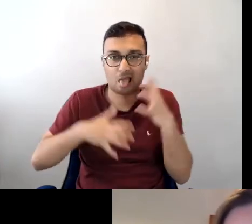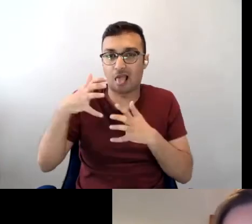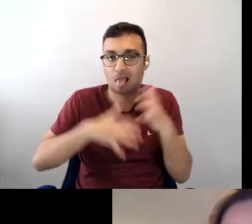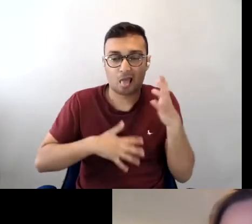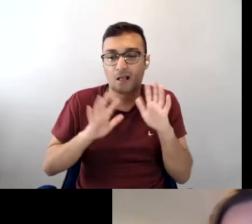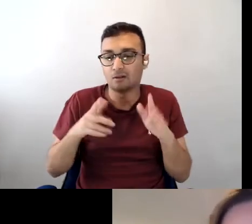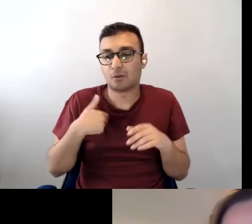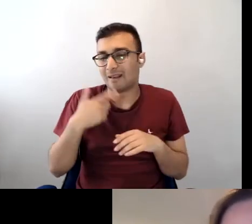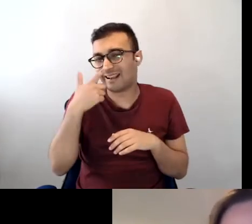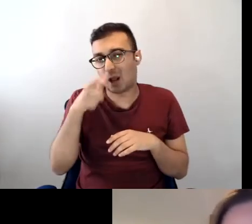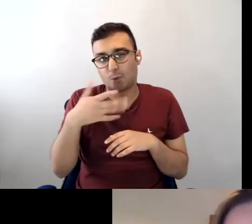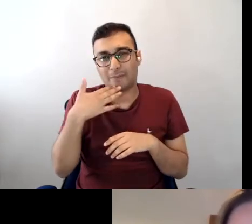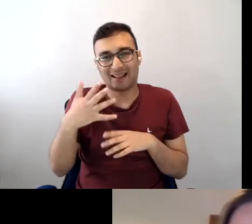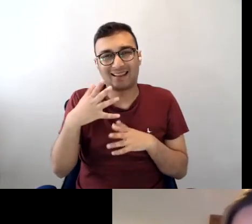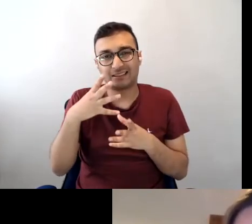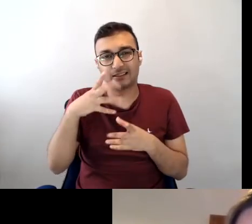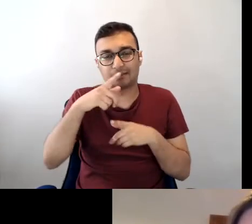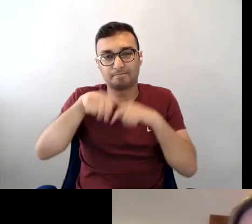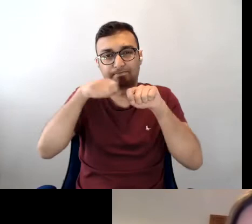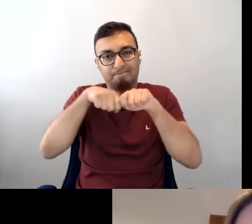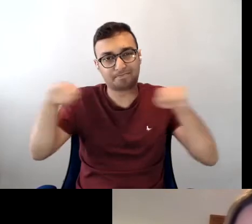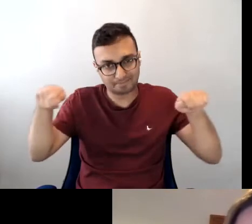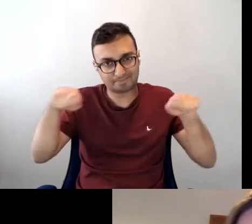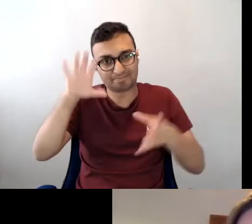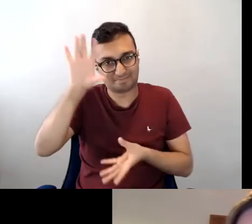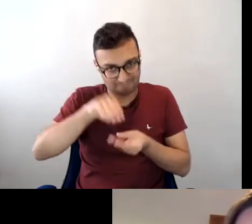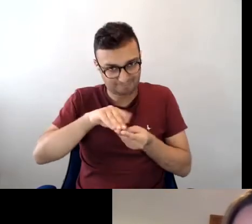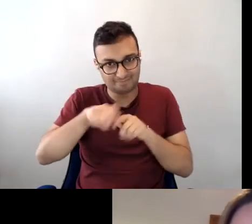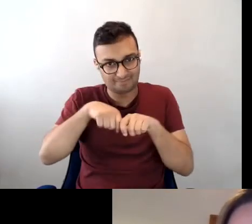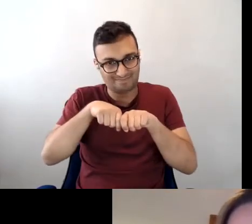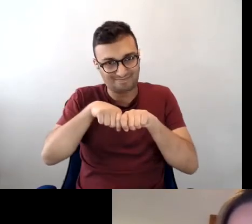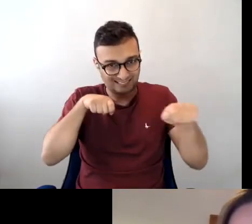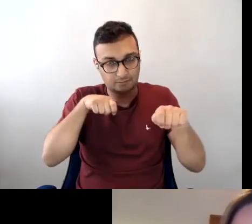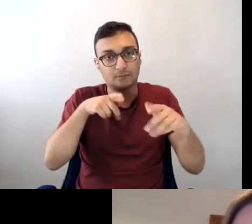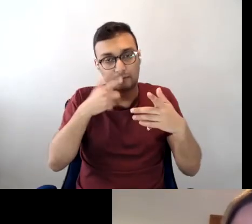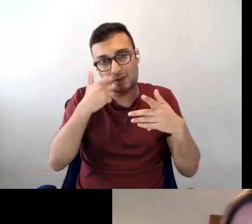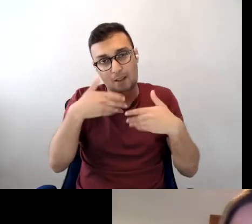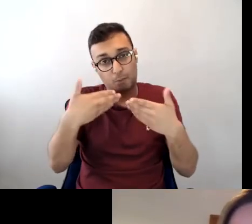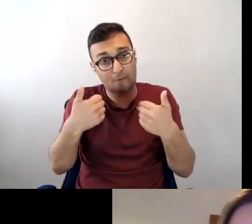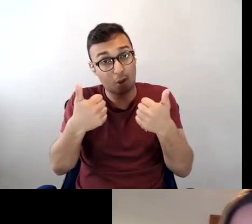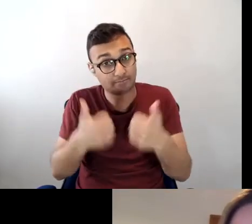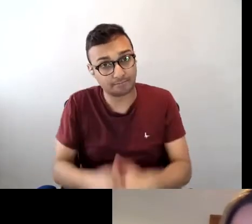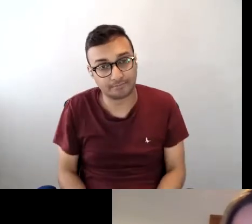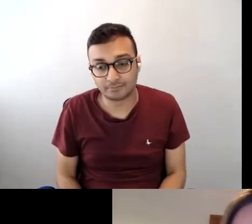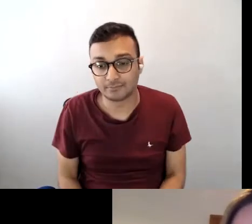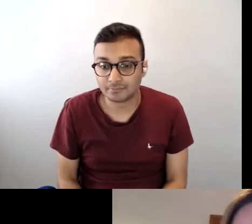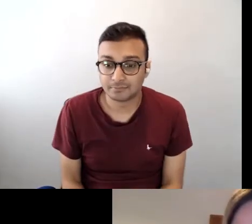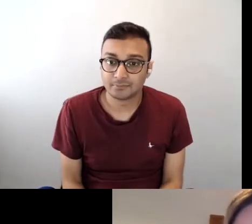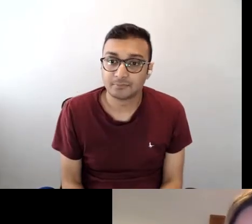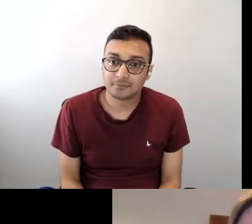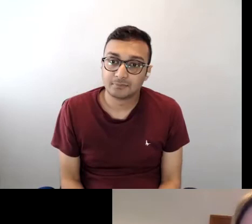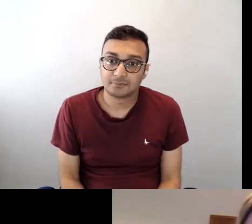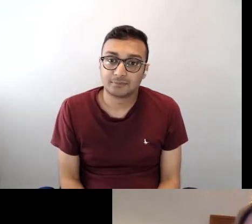a quick run at final summary, and then we'll move on to the next panelist. Yeah, okay,